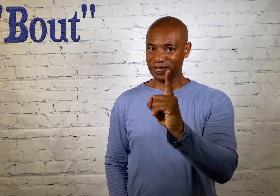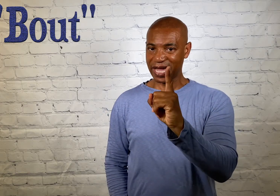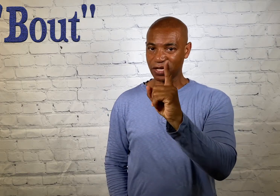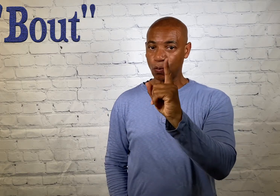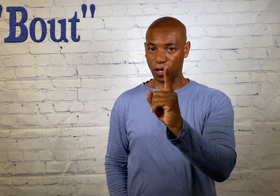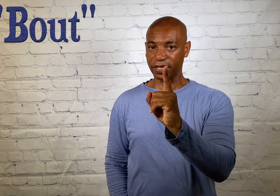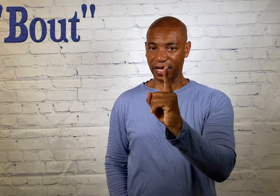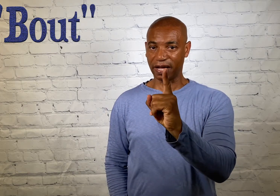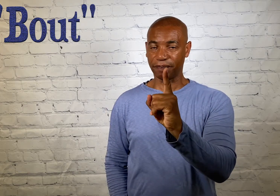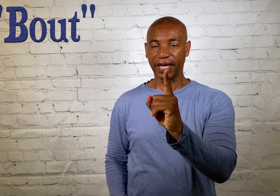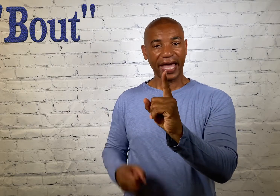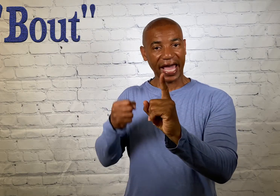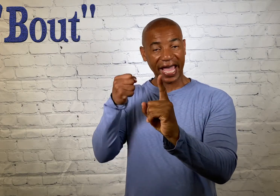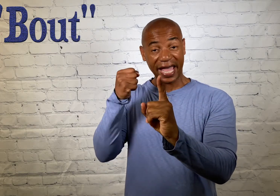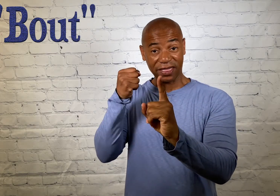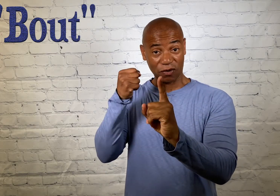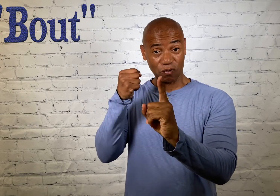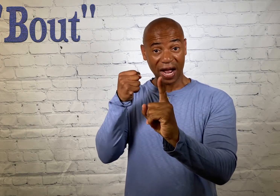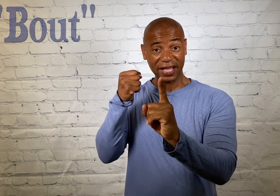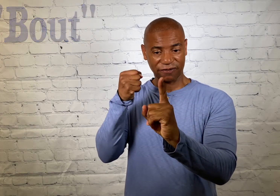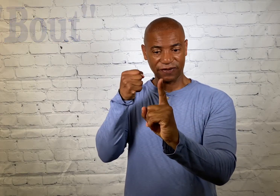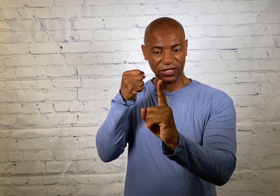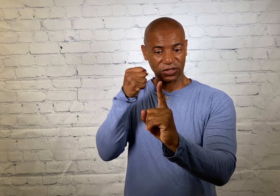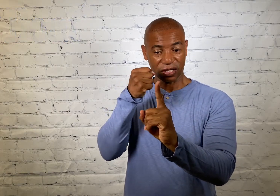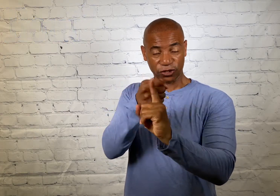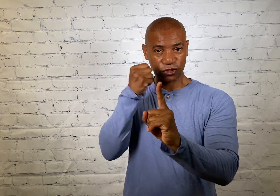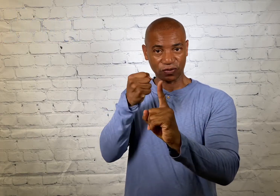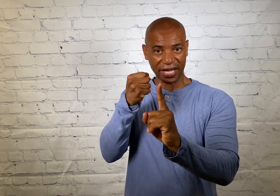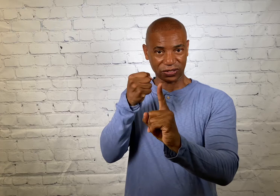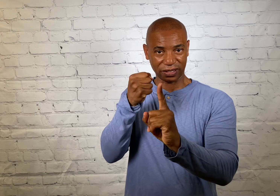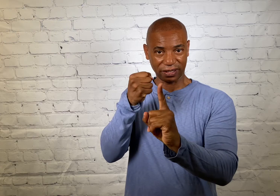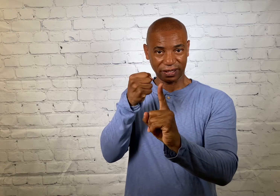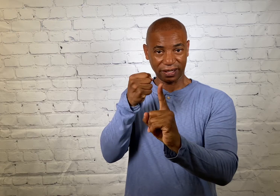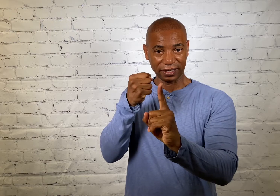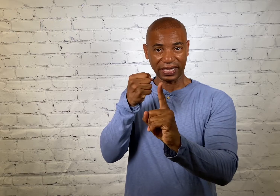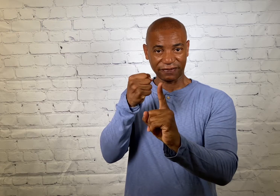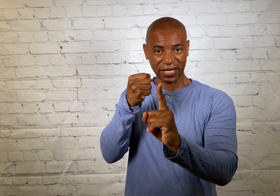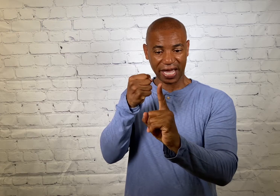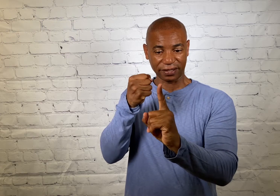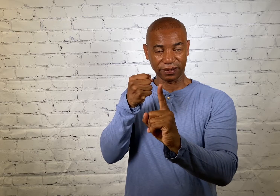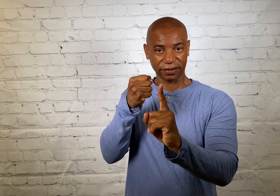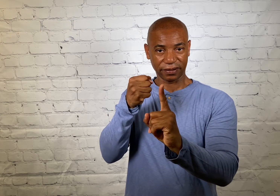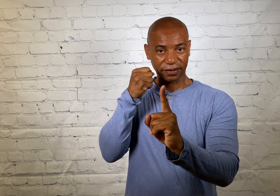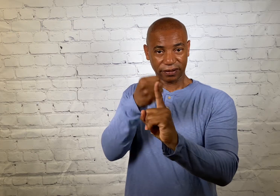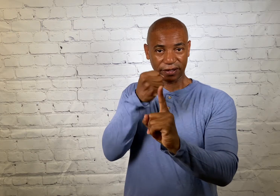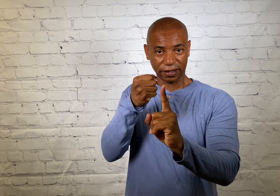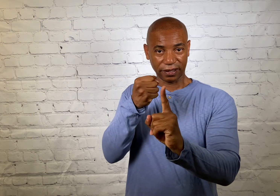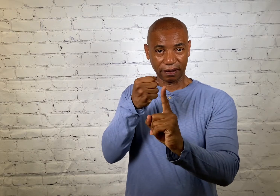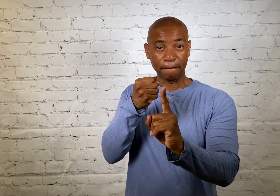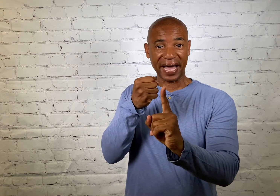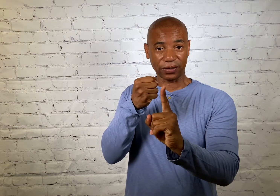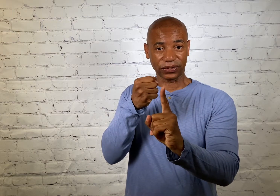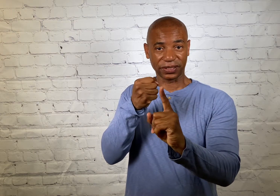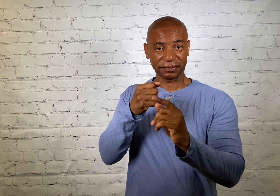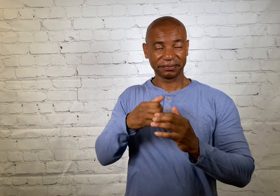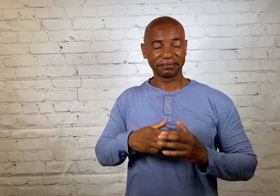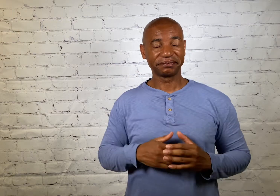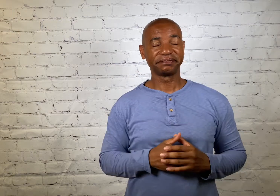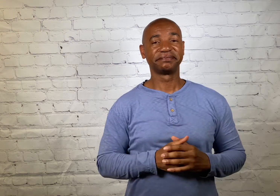hand, one up, and the right fist strikes the left hand. Bout.